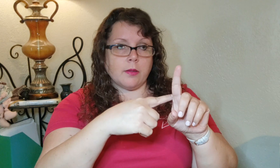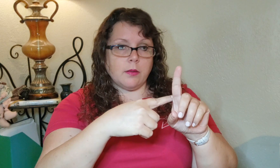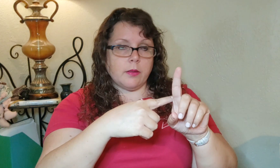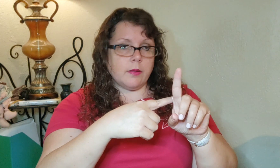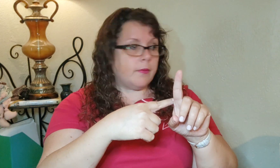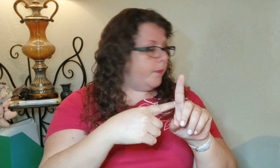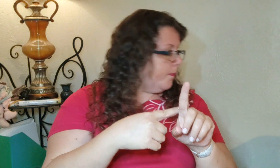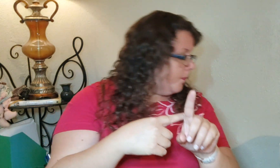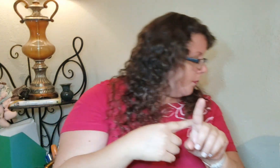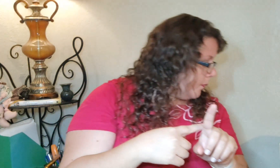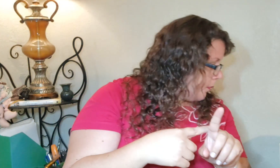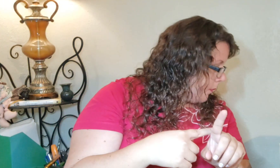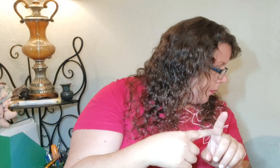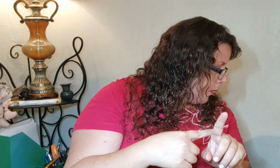month,